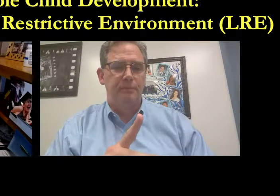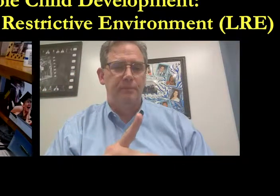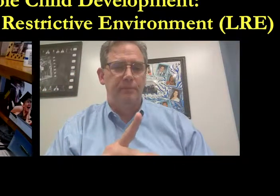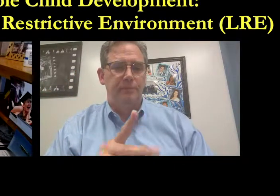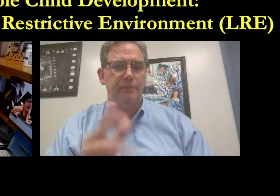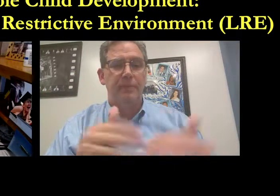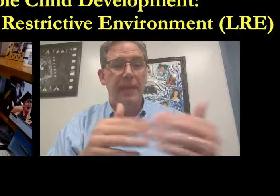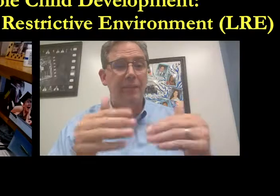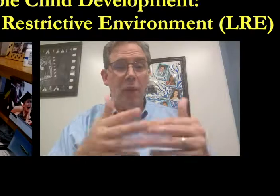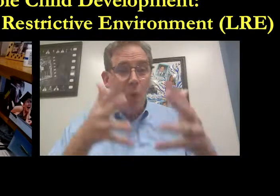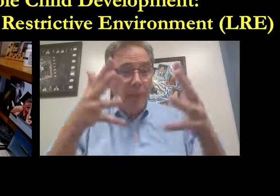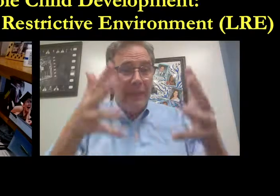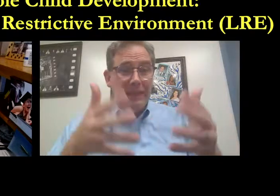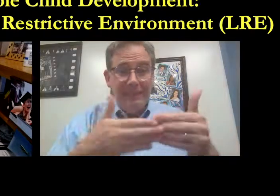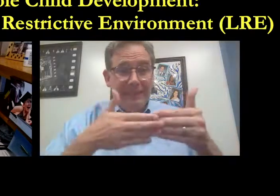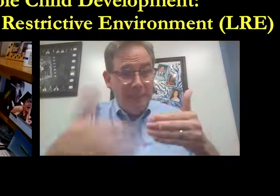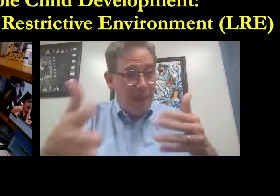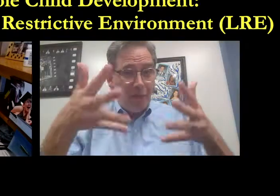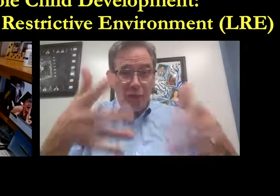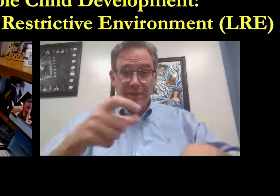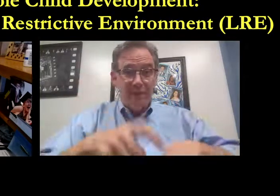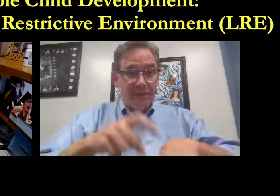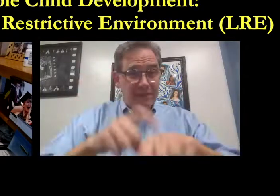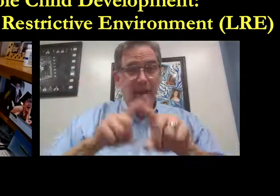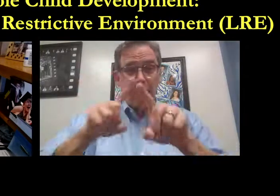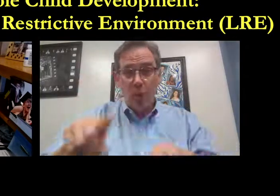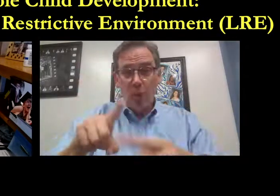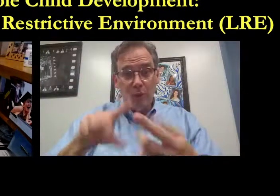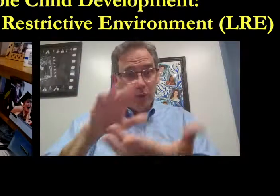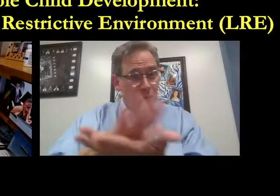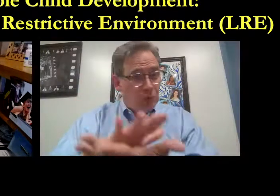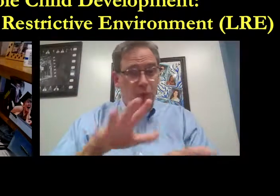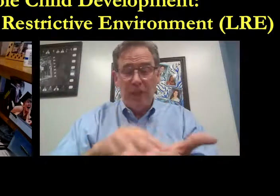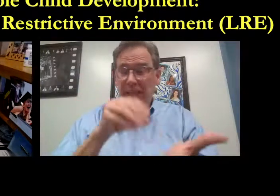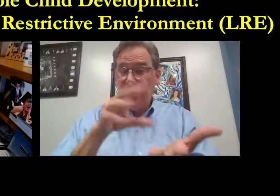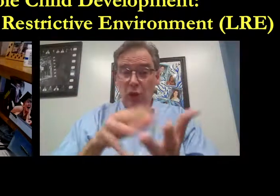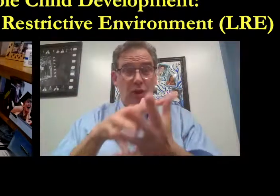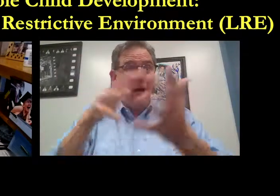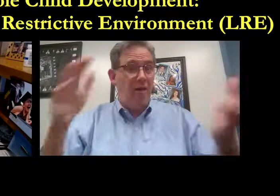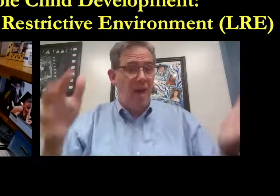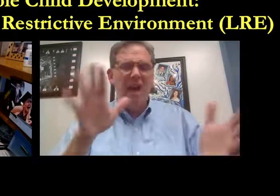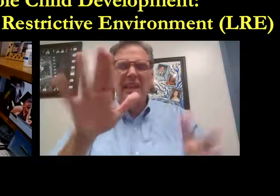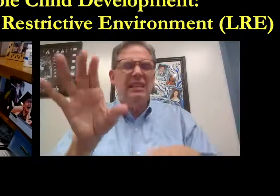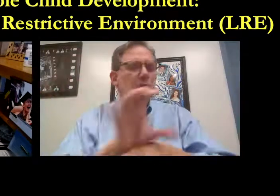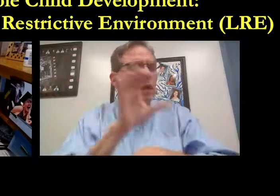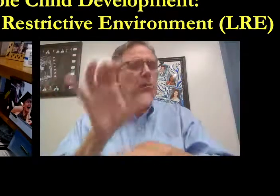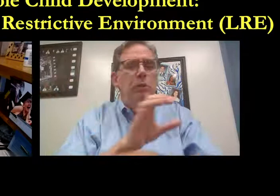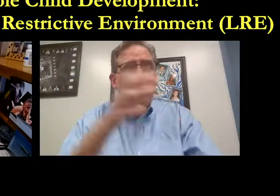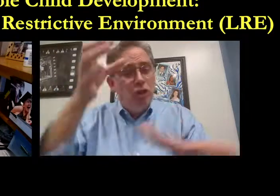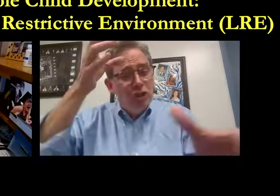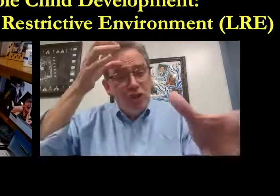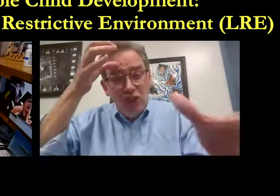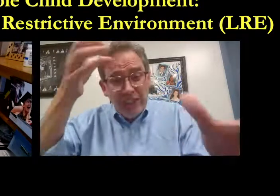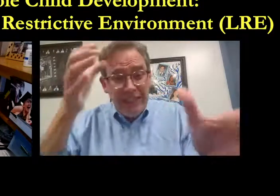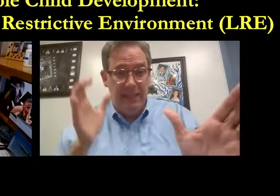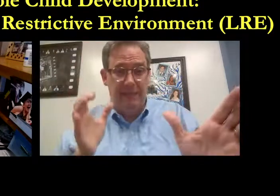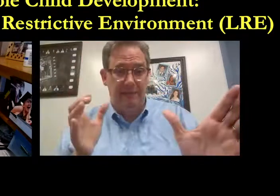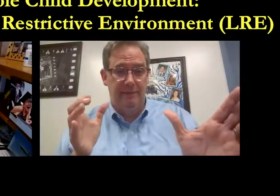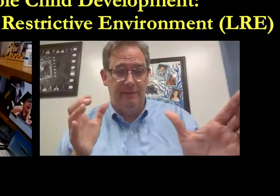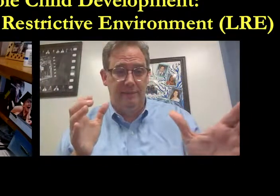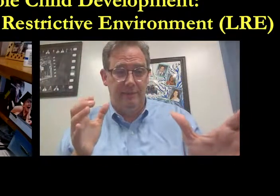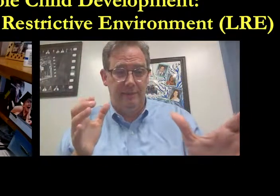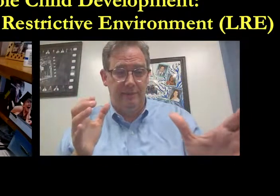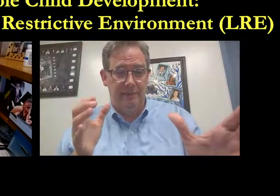And by that time, he really had never made it up, even though he spent the rest of his time going to school and he